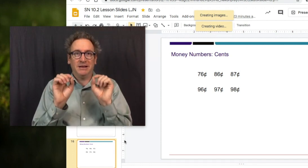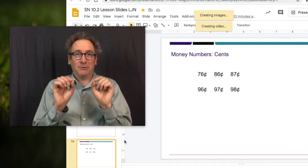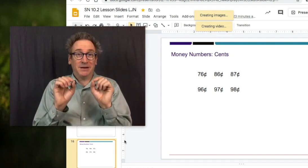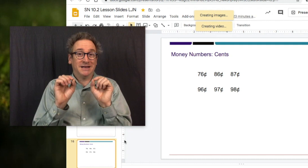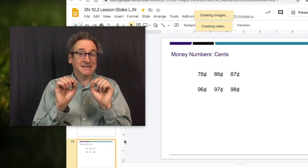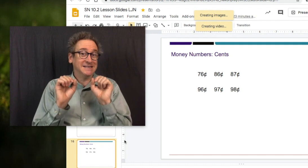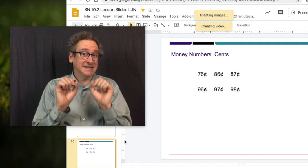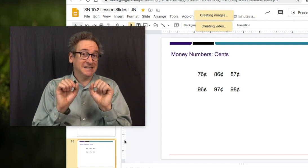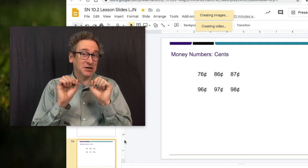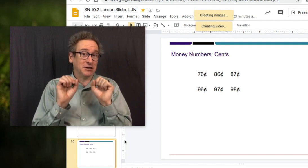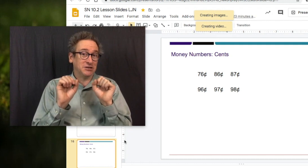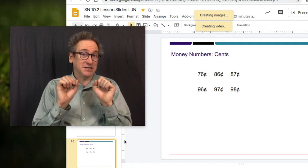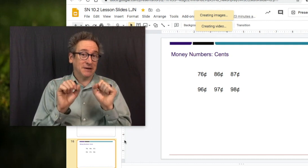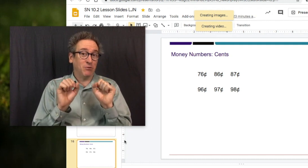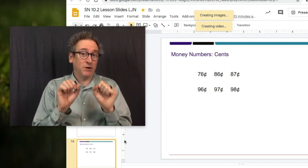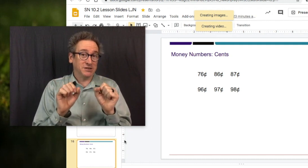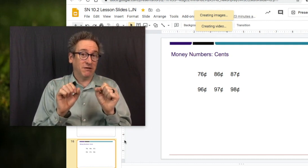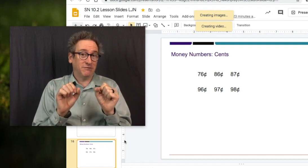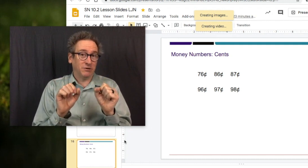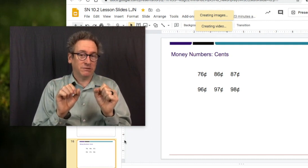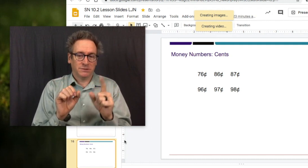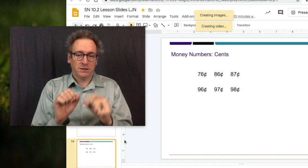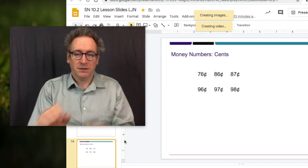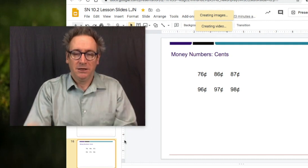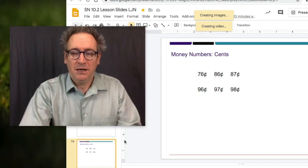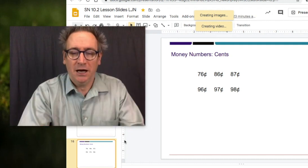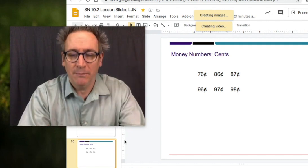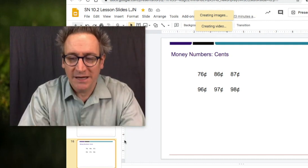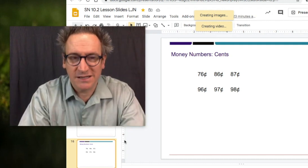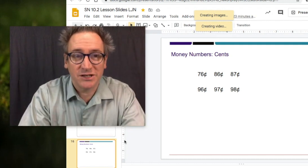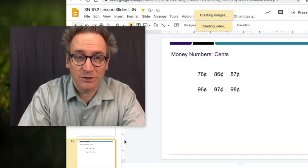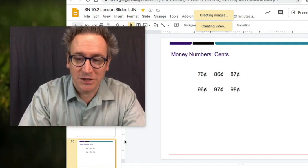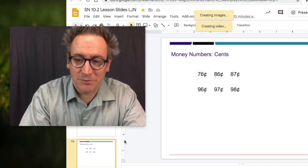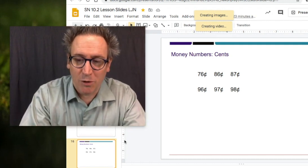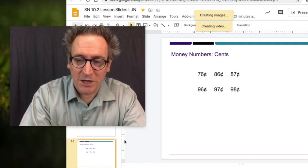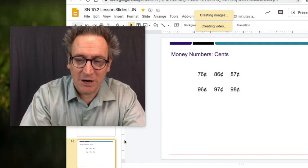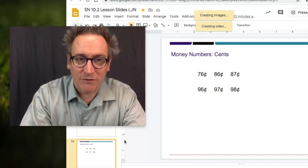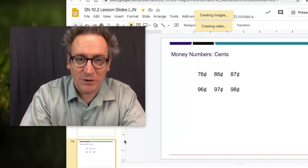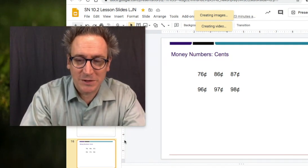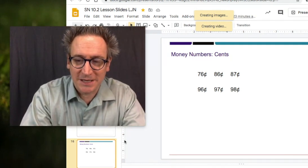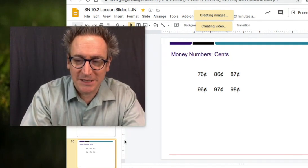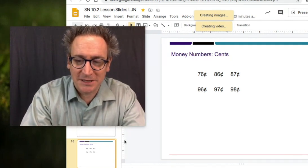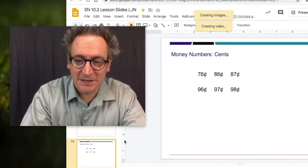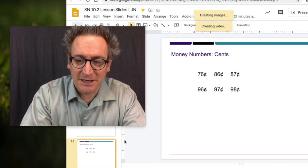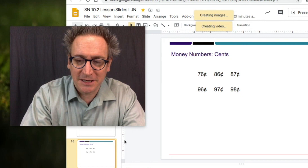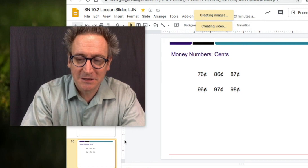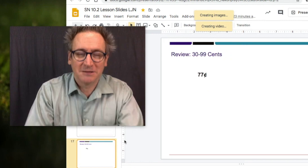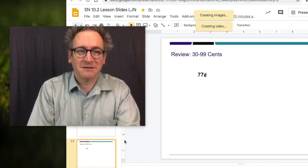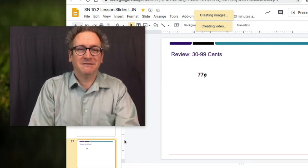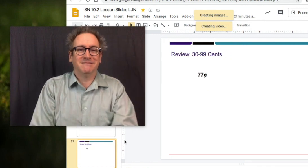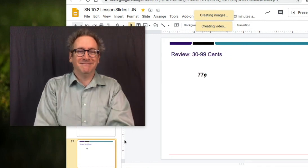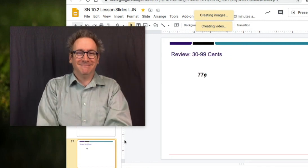is only there because it's easy to take points off for. As a student, just watch out for those things and